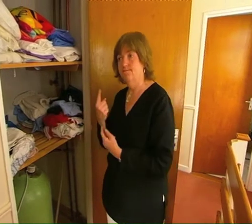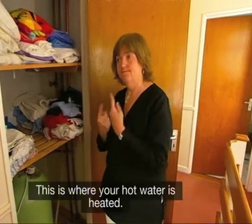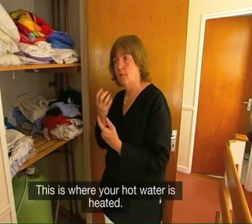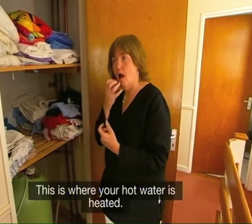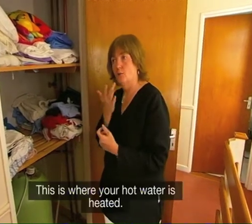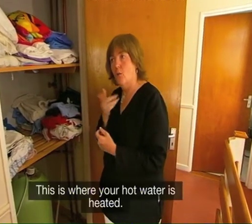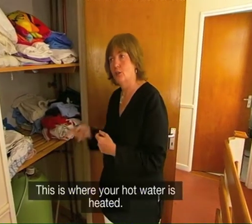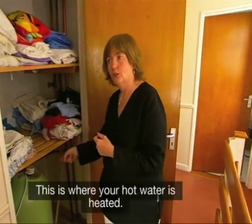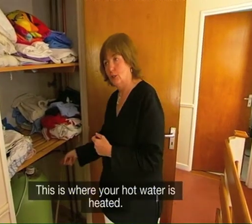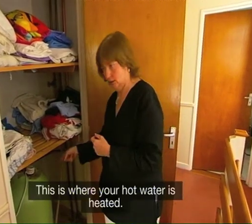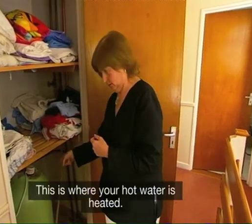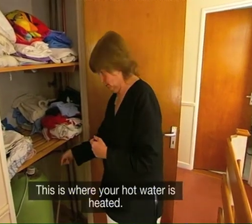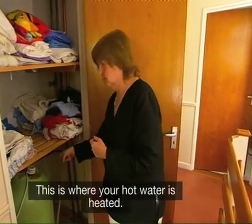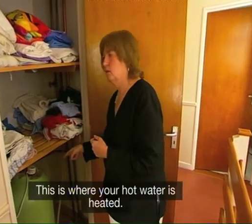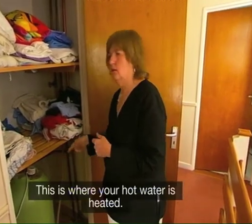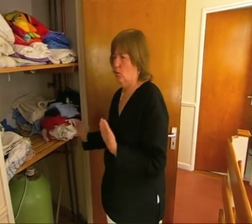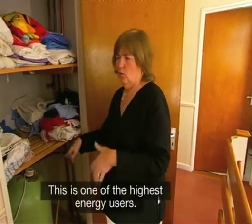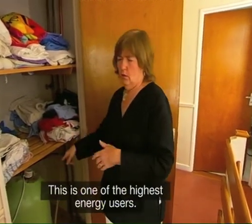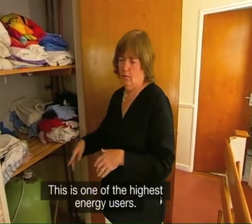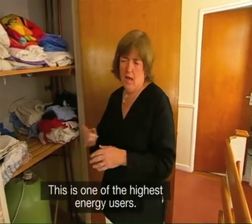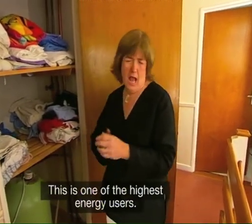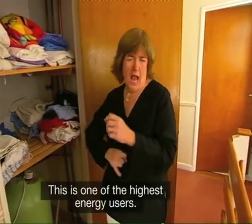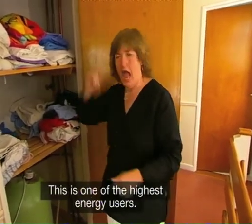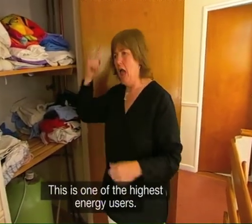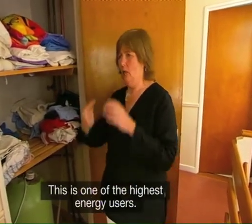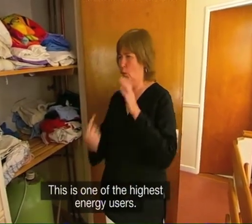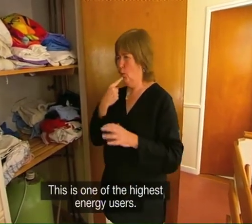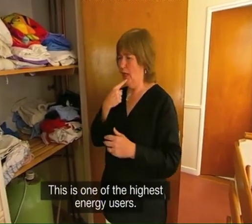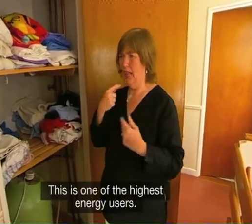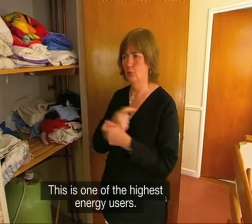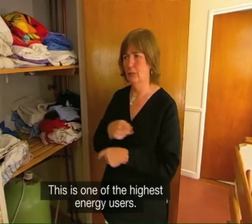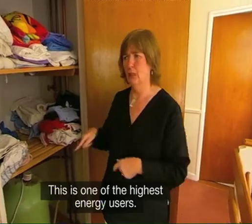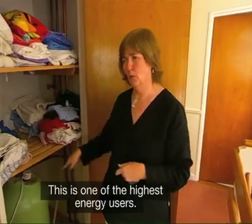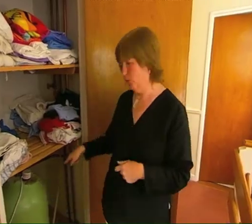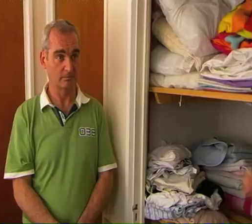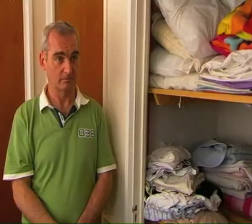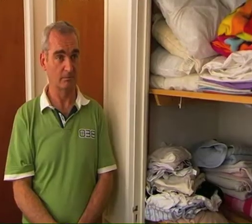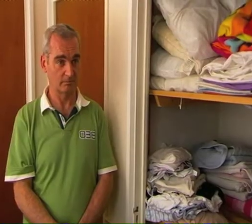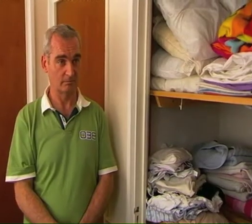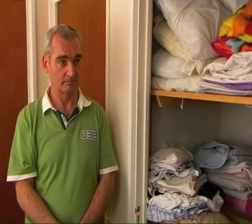This is where your hot water is heated. This is one of the highest energy users.